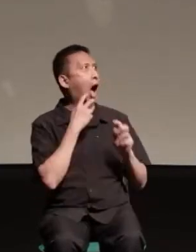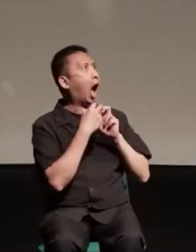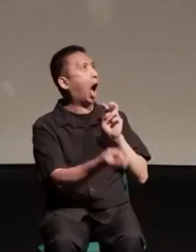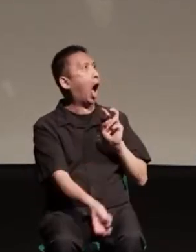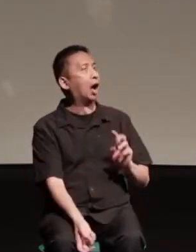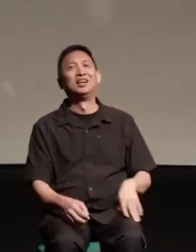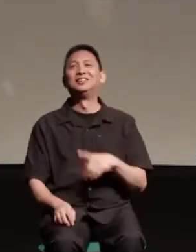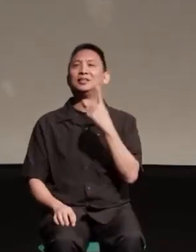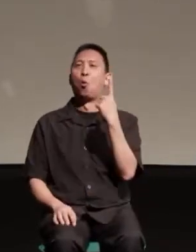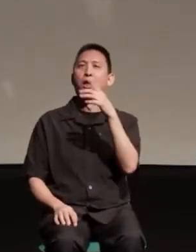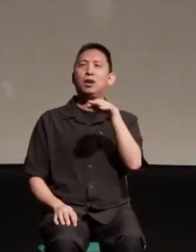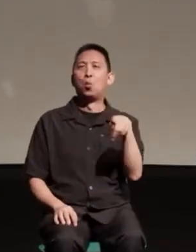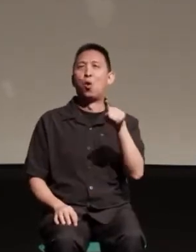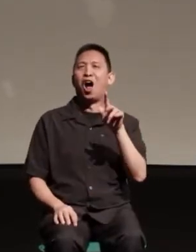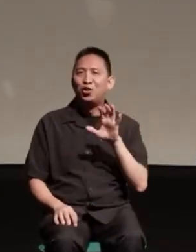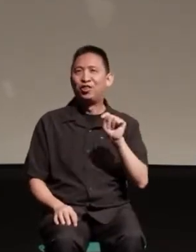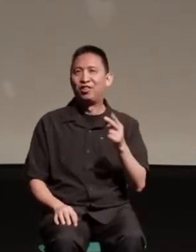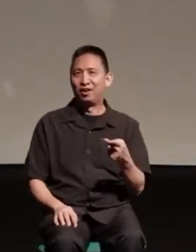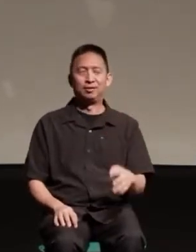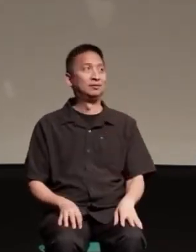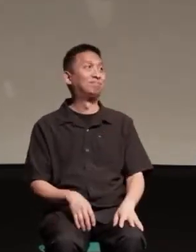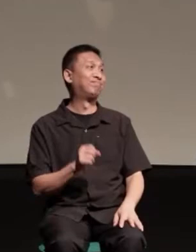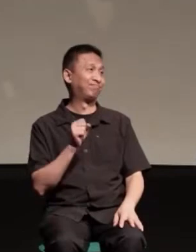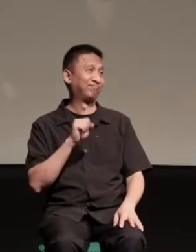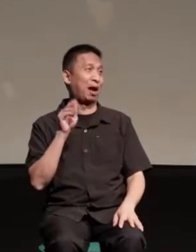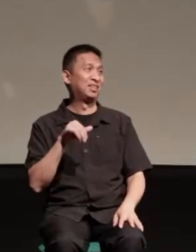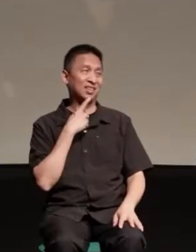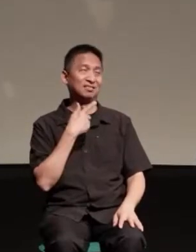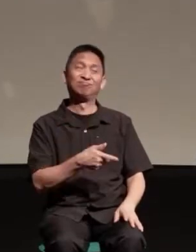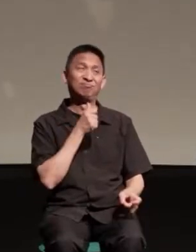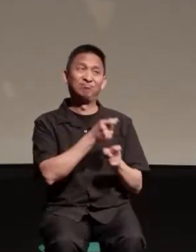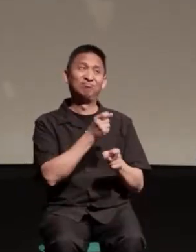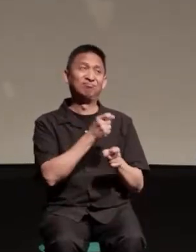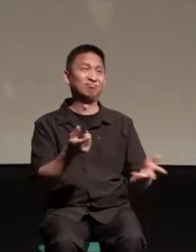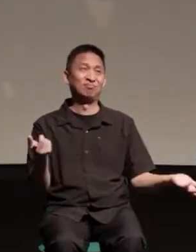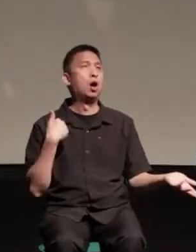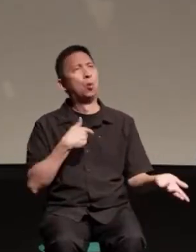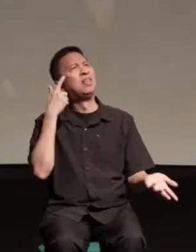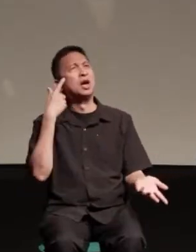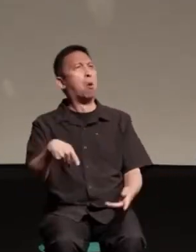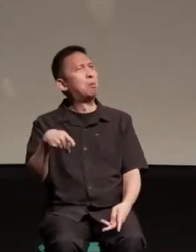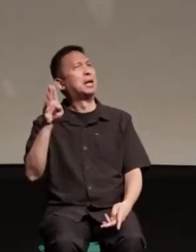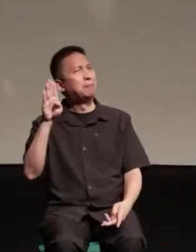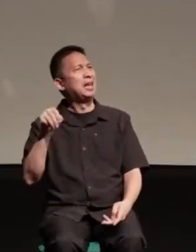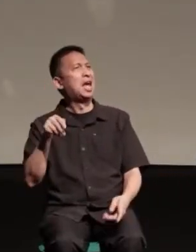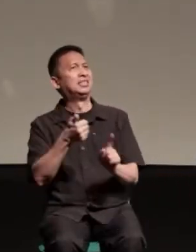100. yeah, this is not kidding. We like to think of public media as something that's quite powerful, but